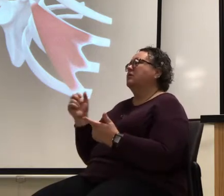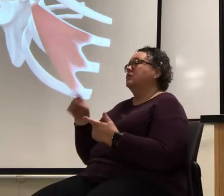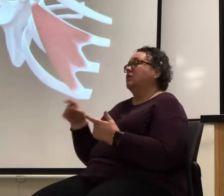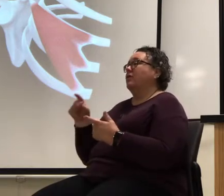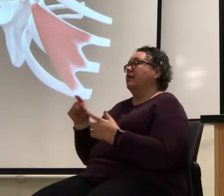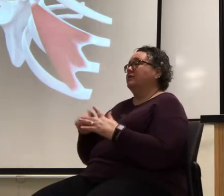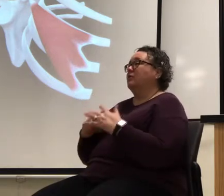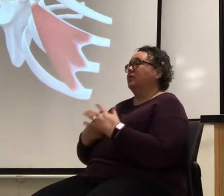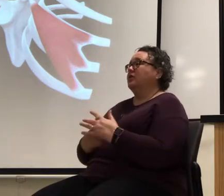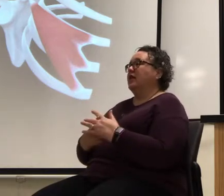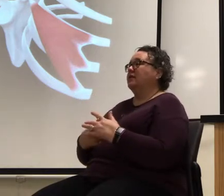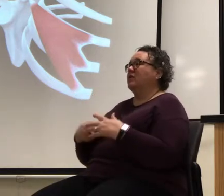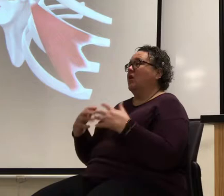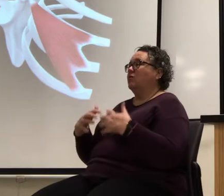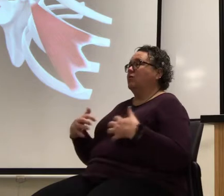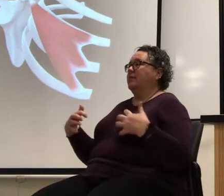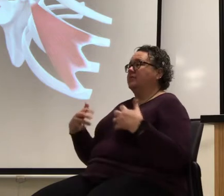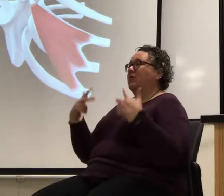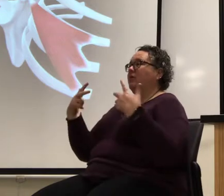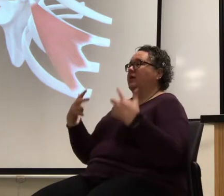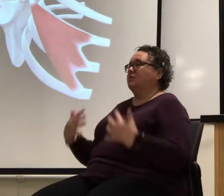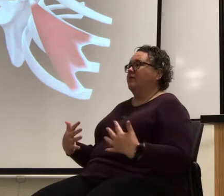3 to 5, as you see there.